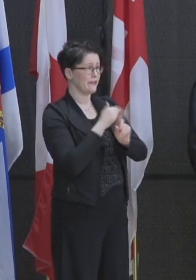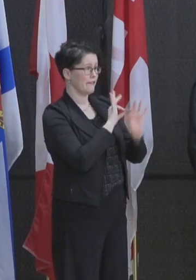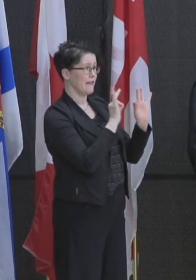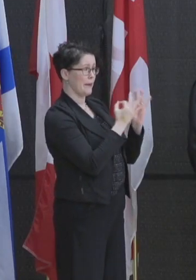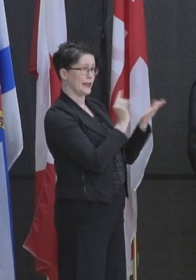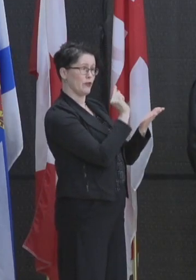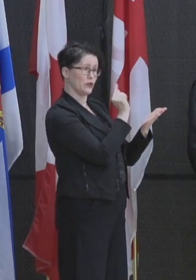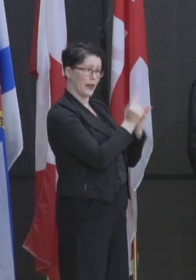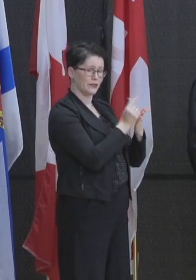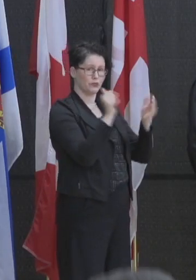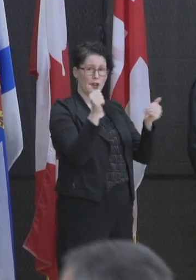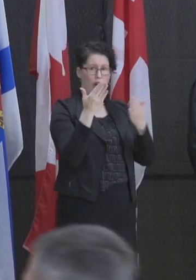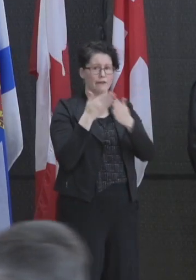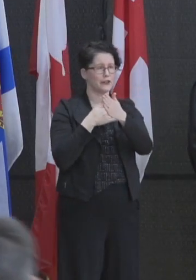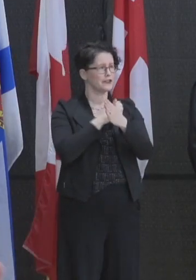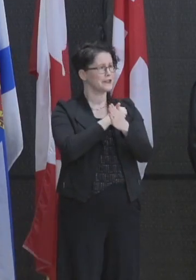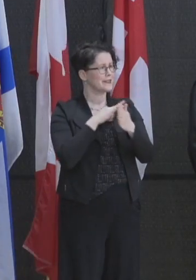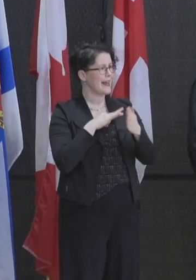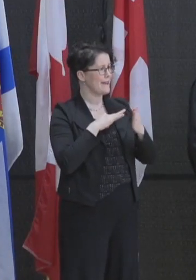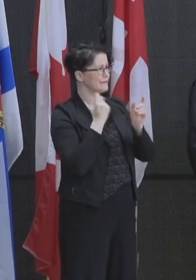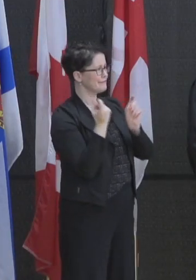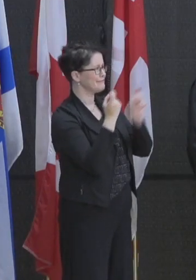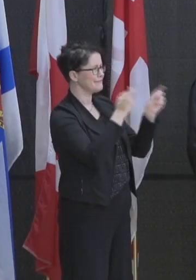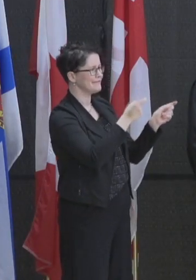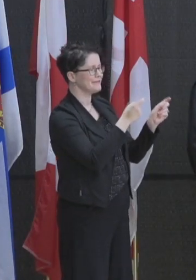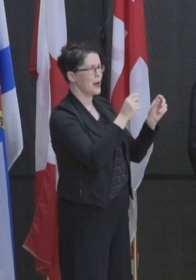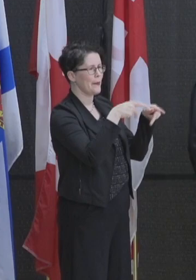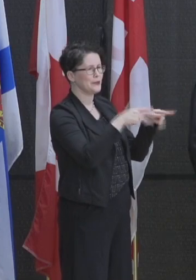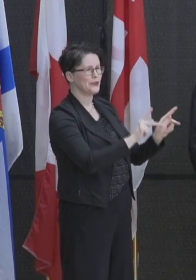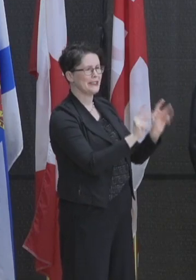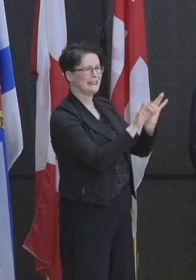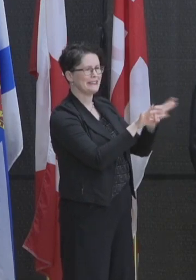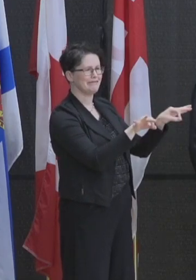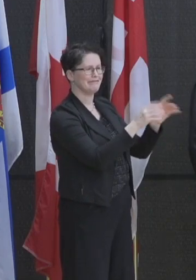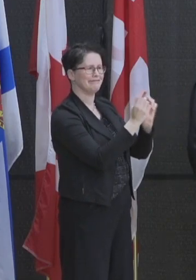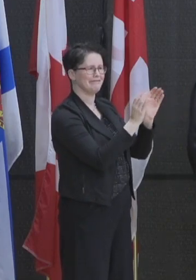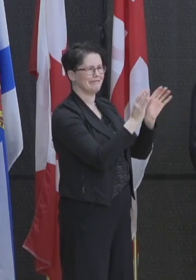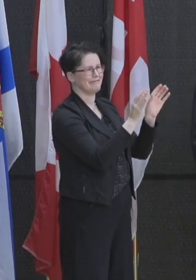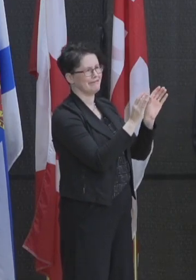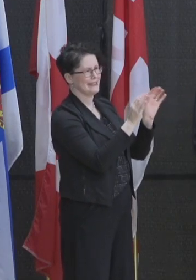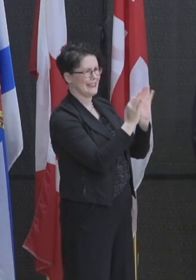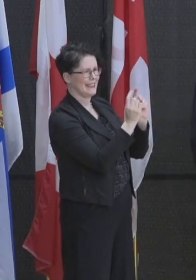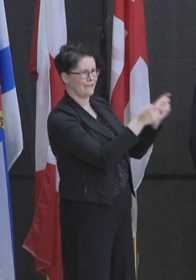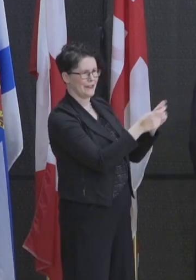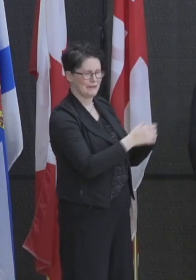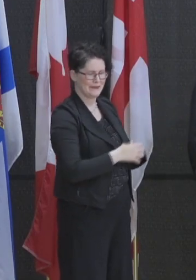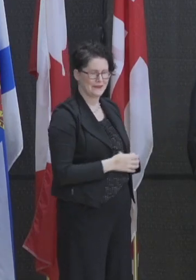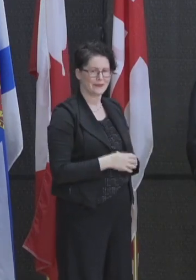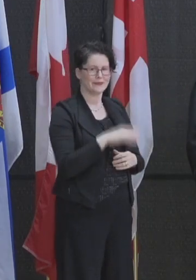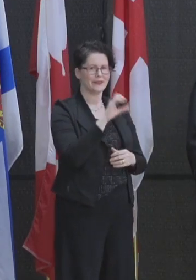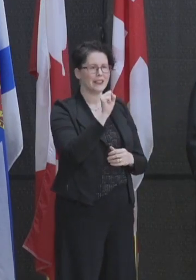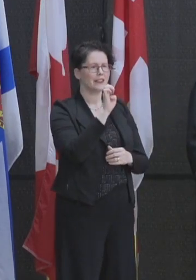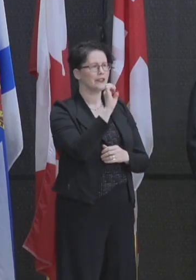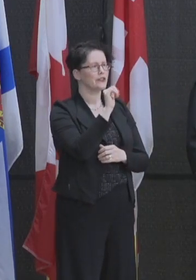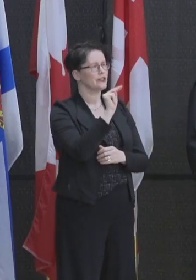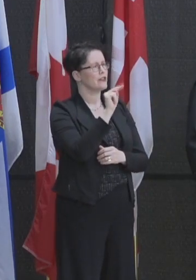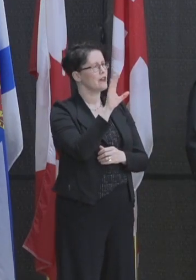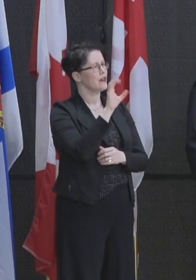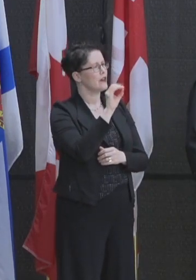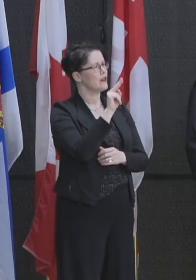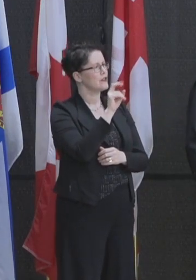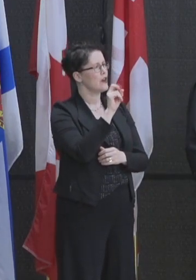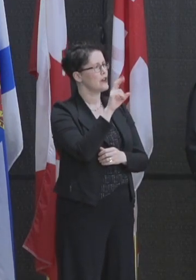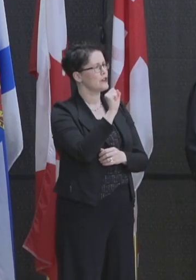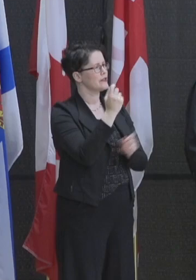offer him or her the opportunity to participate in the ceremony and present the credential. Sean Connors joins us now to present